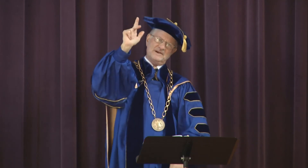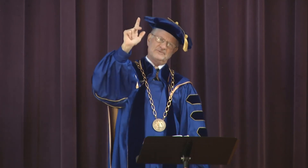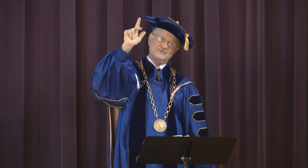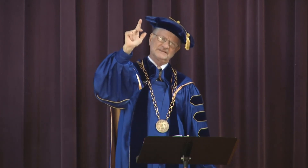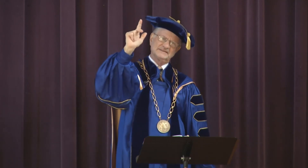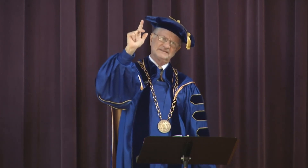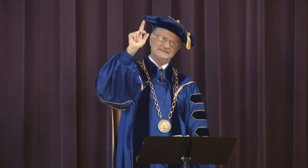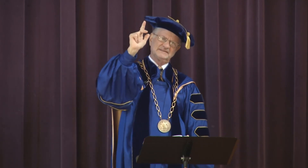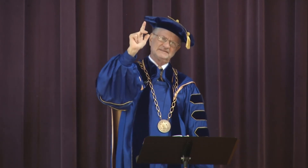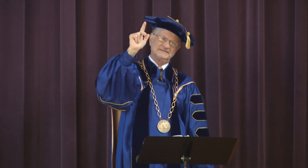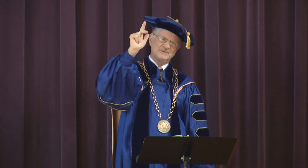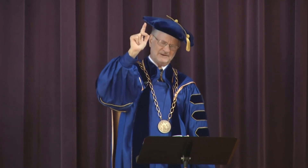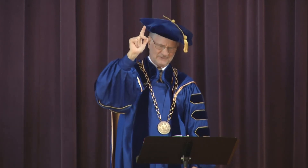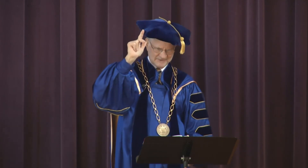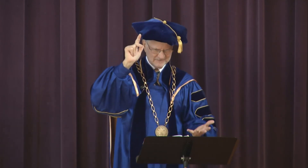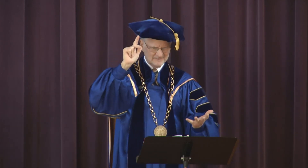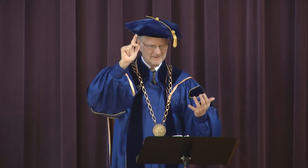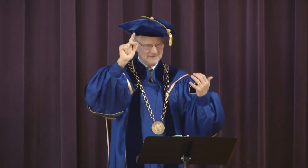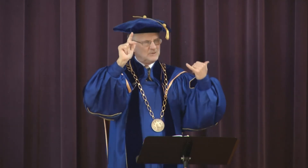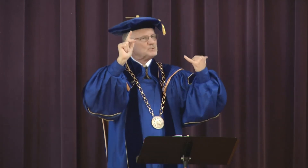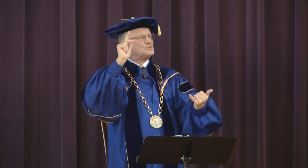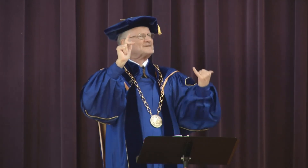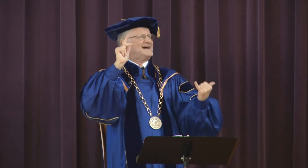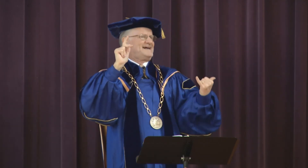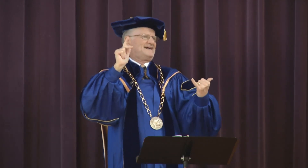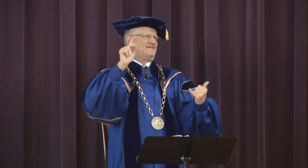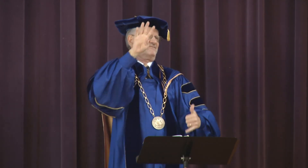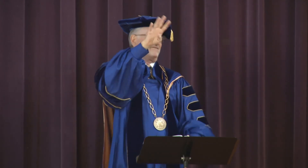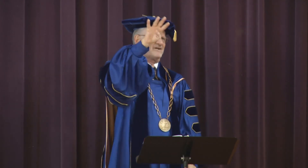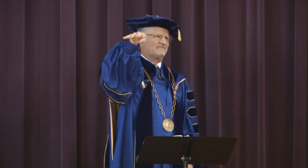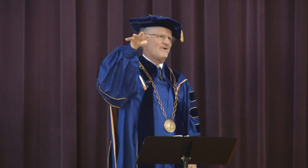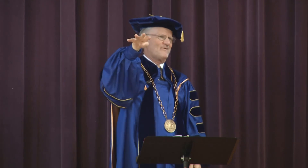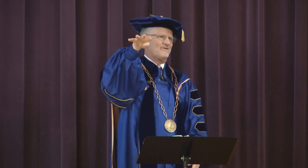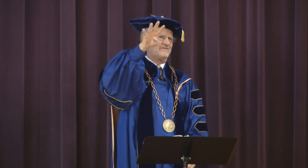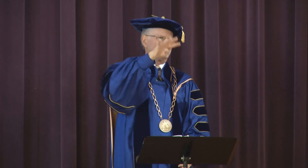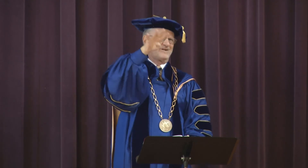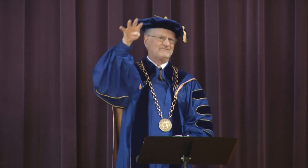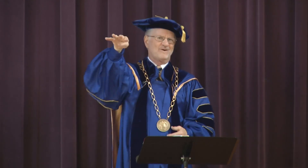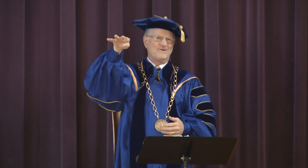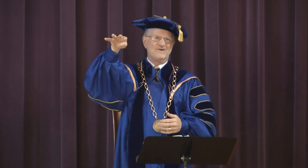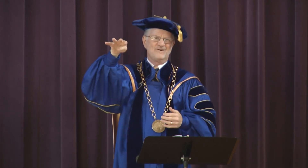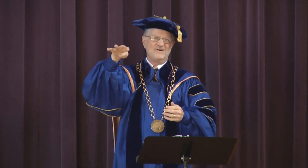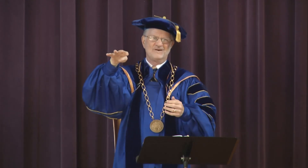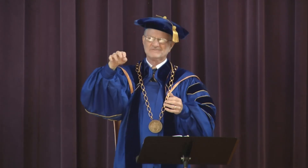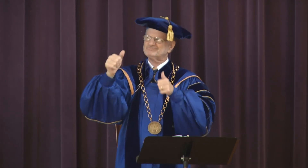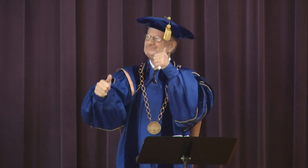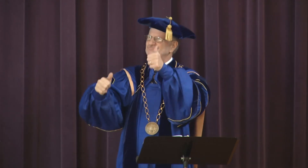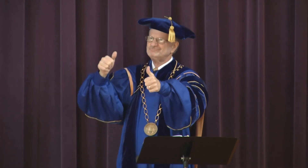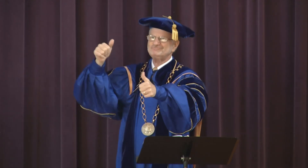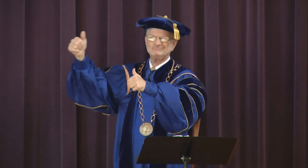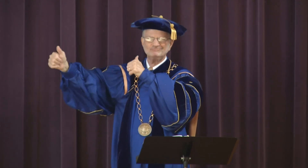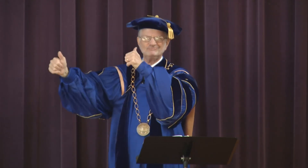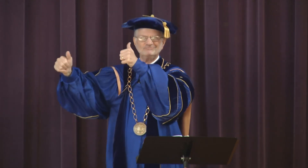remember? There were 23 buildings on campus. Now compare that today, where we have 44 buildings on campus.